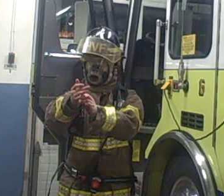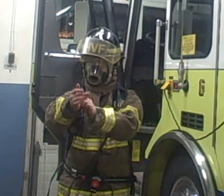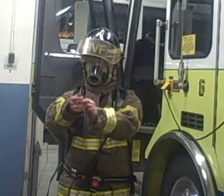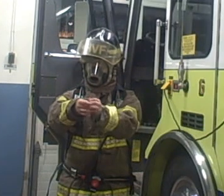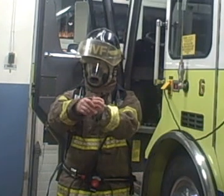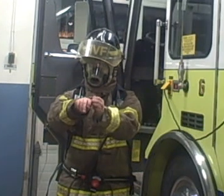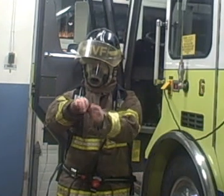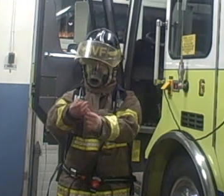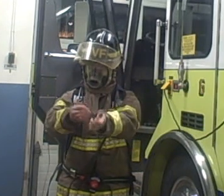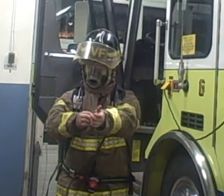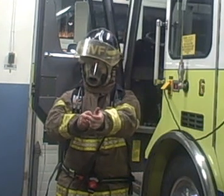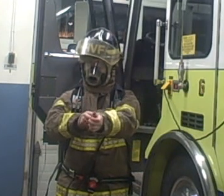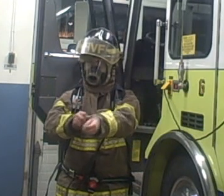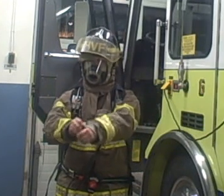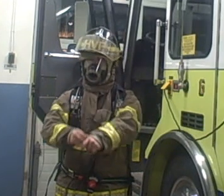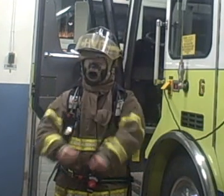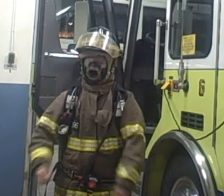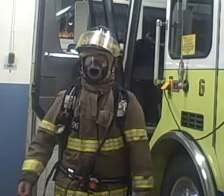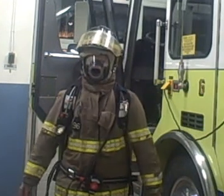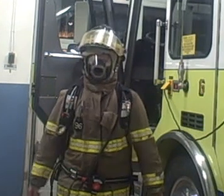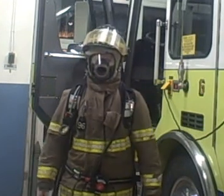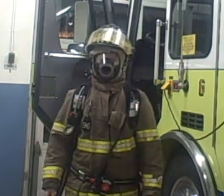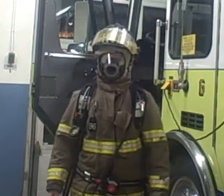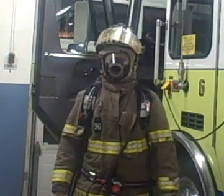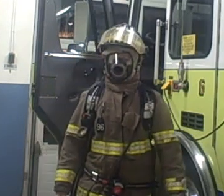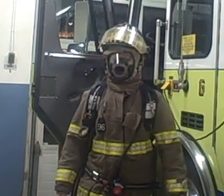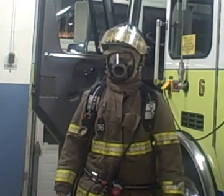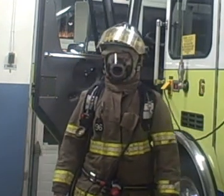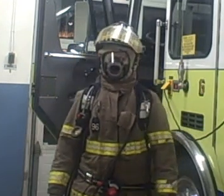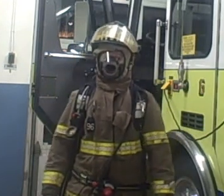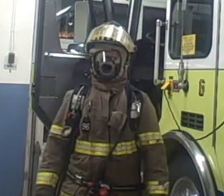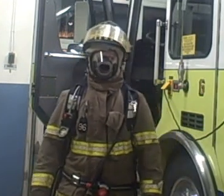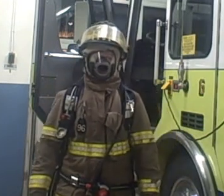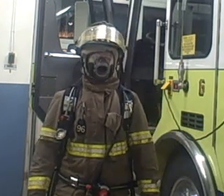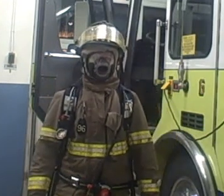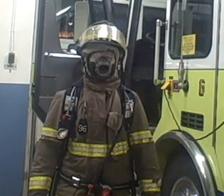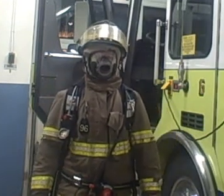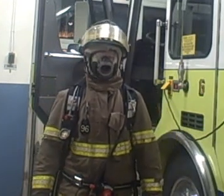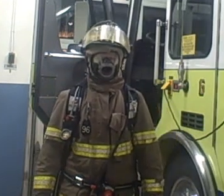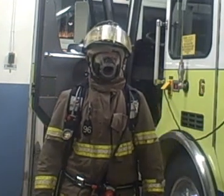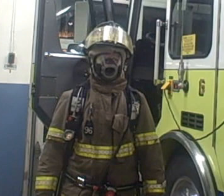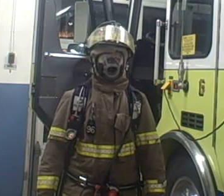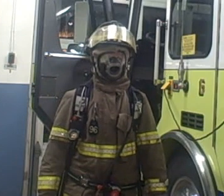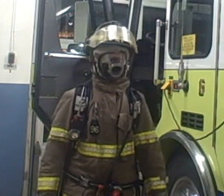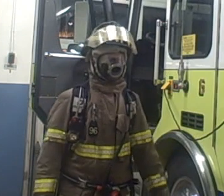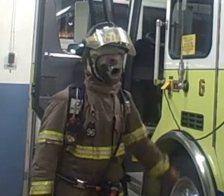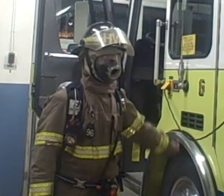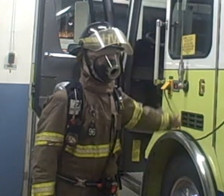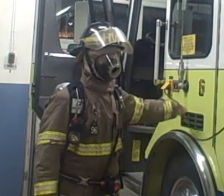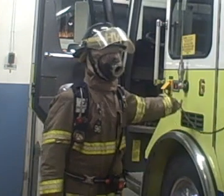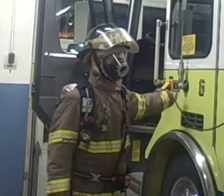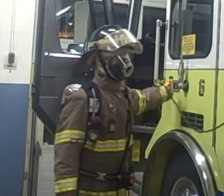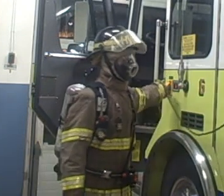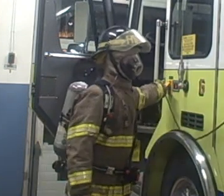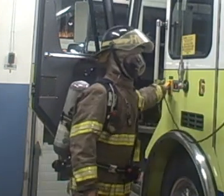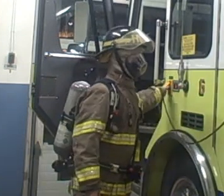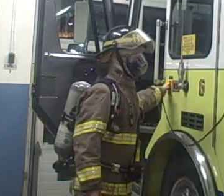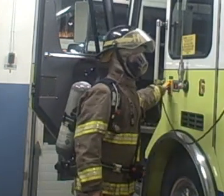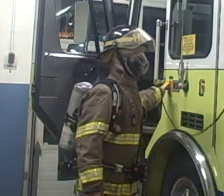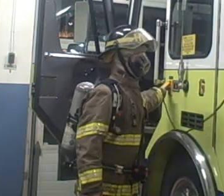Ardour Street between Thomas Street and Castor Park. For engine 16, engine 17, Quint Midi 7, Battalion 2, Rescue 11, truck 10 is the wreck